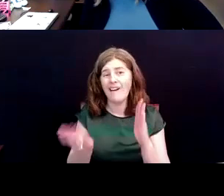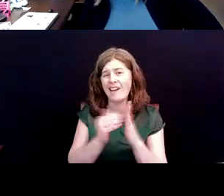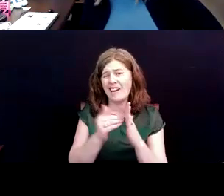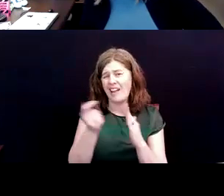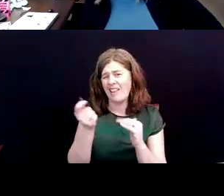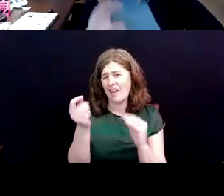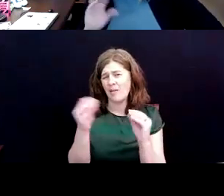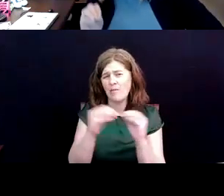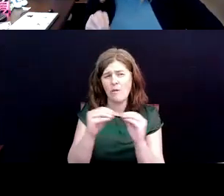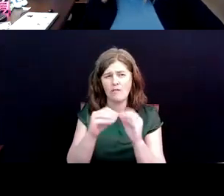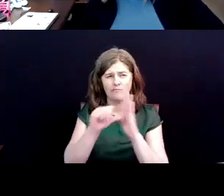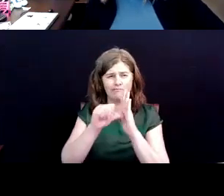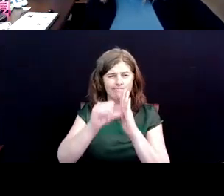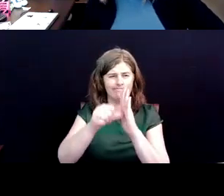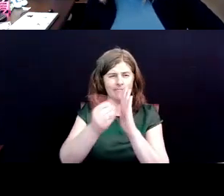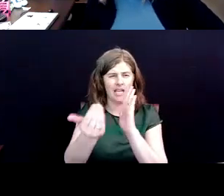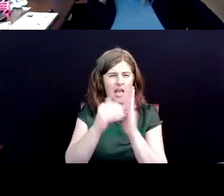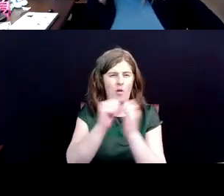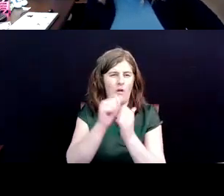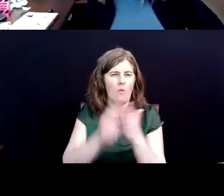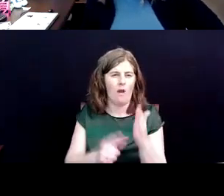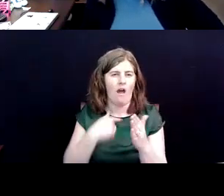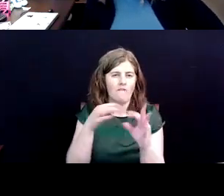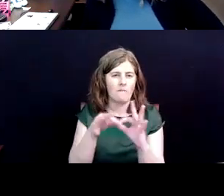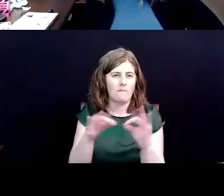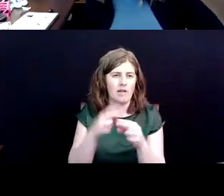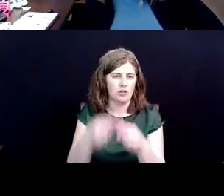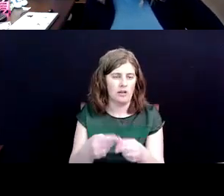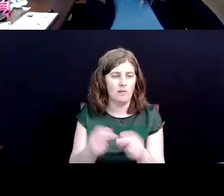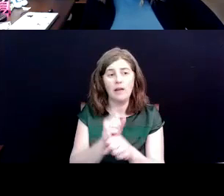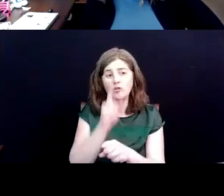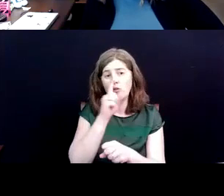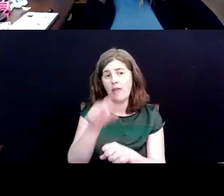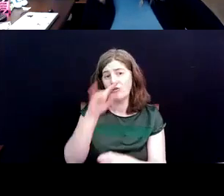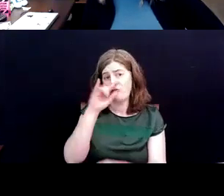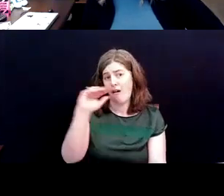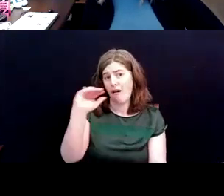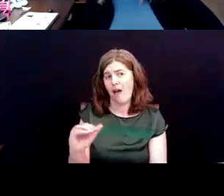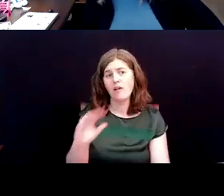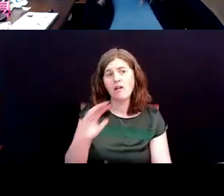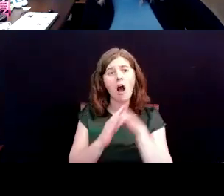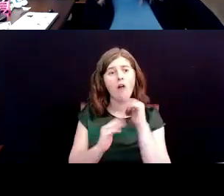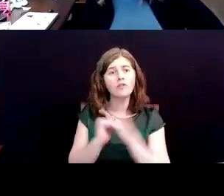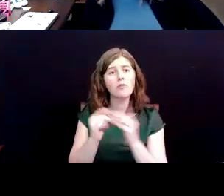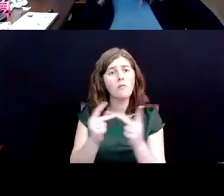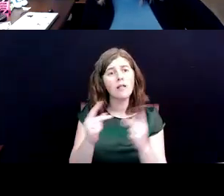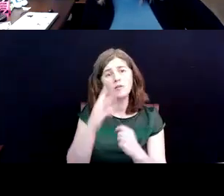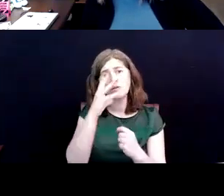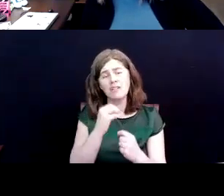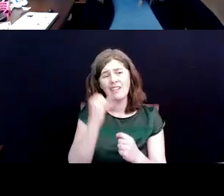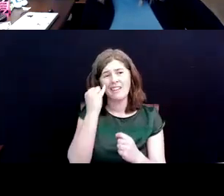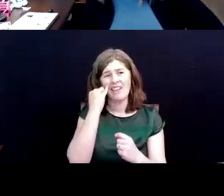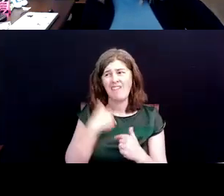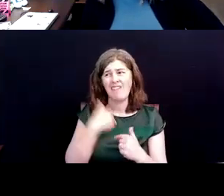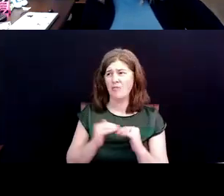of reiterations of the things that I've mentioned, but making sure that that child has a comfortable sleep setting. I don't know about you, but if I'm ever too hot,